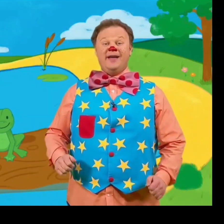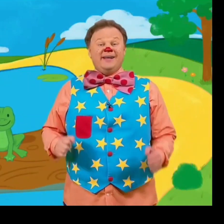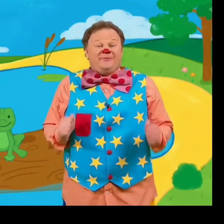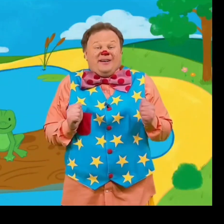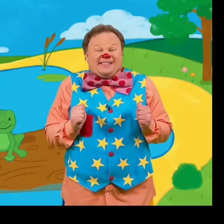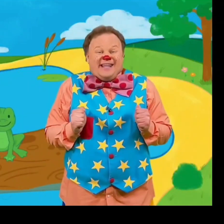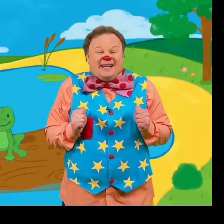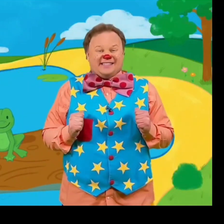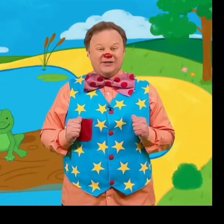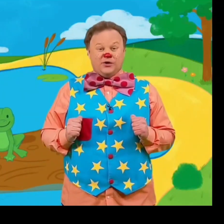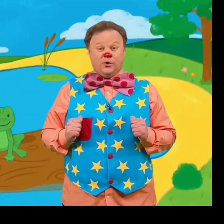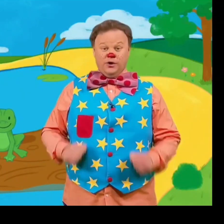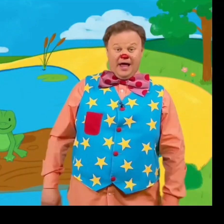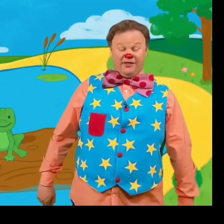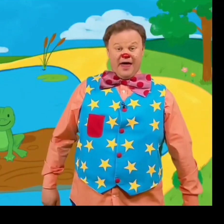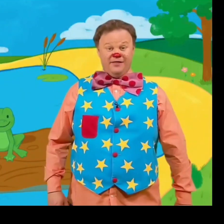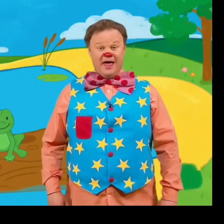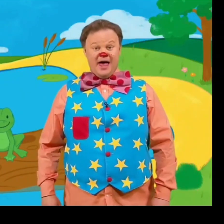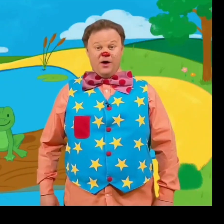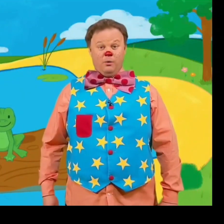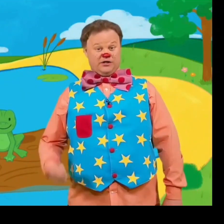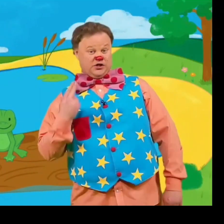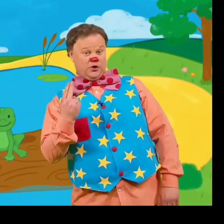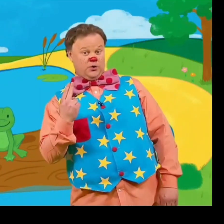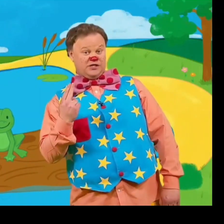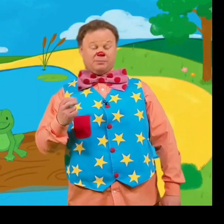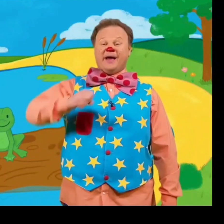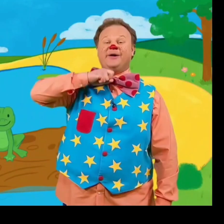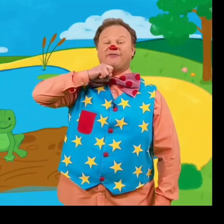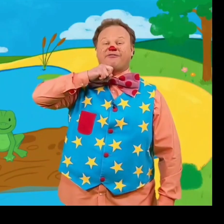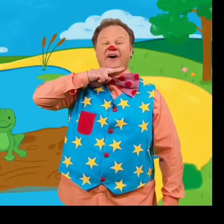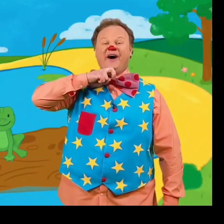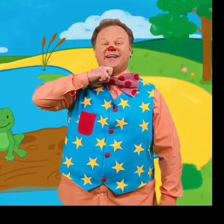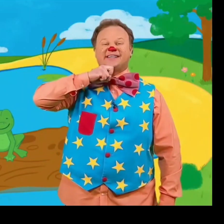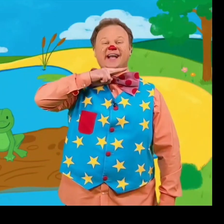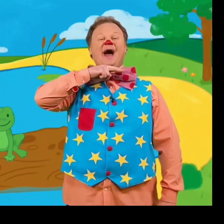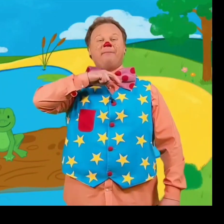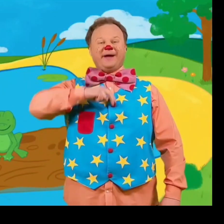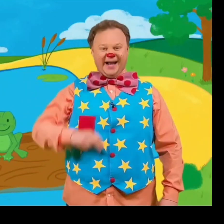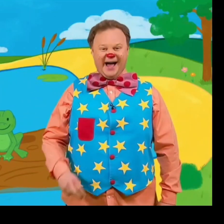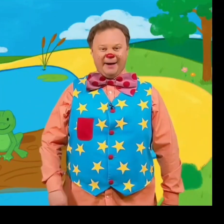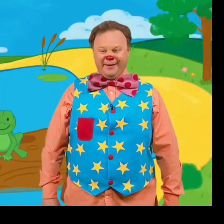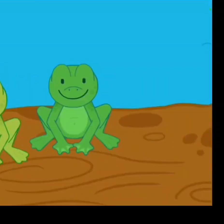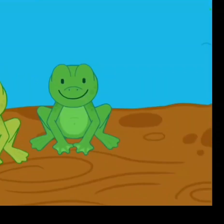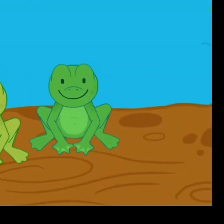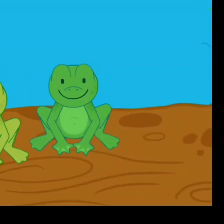where it was nice and cool. Then there were two speckled frogs. Glub, glub.